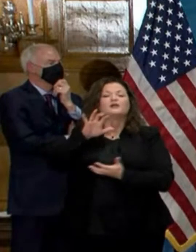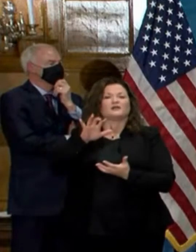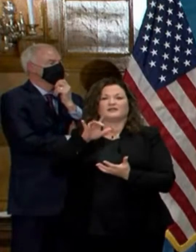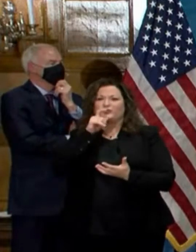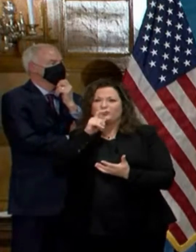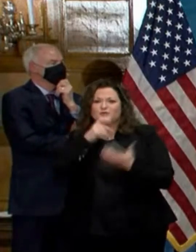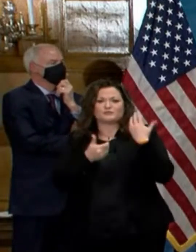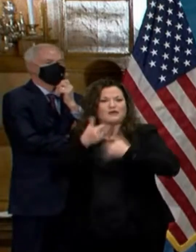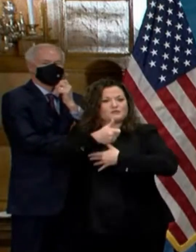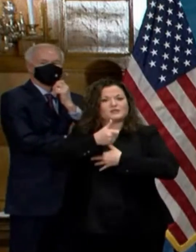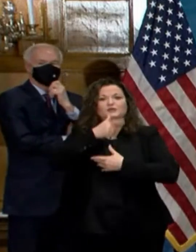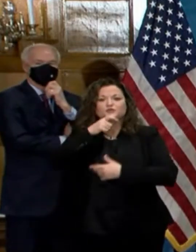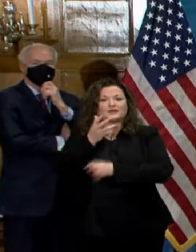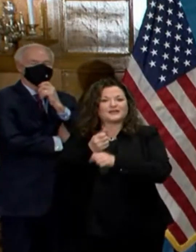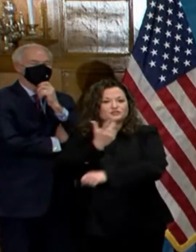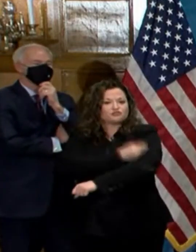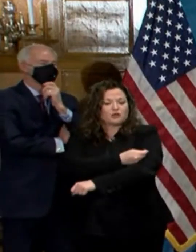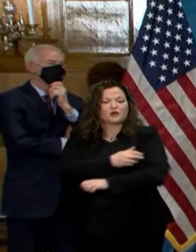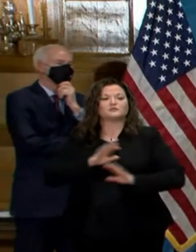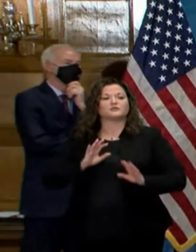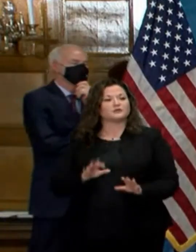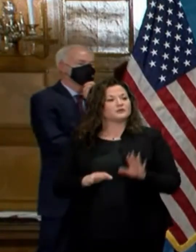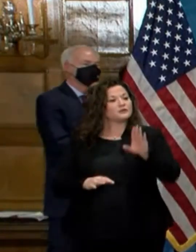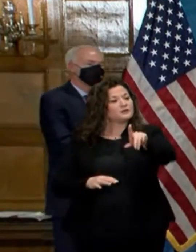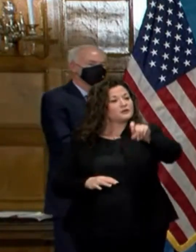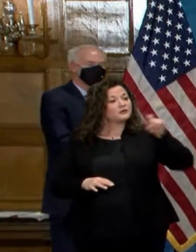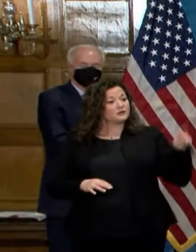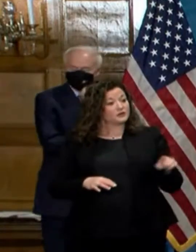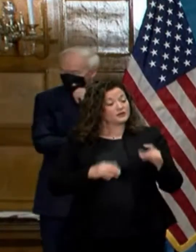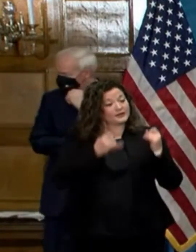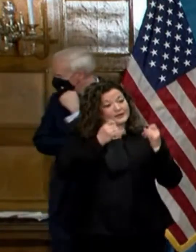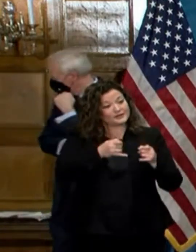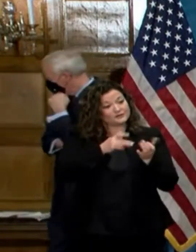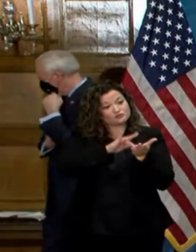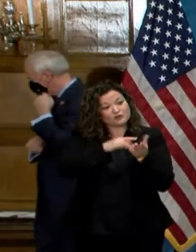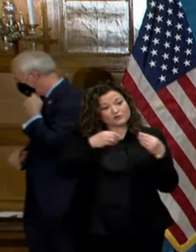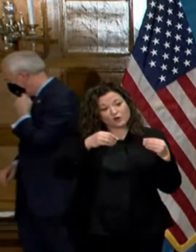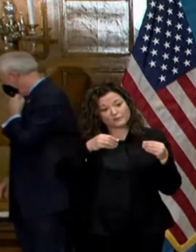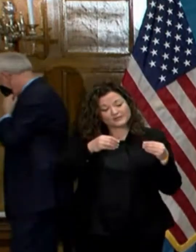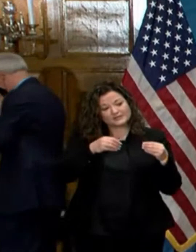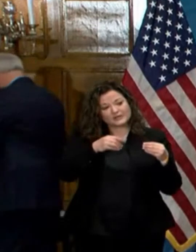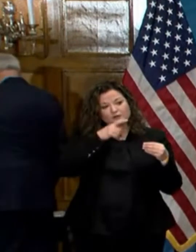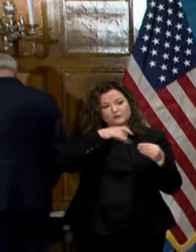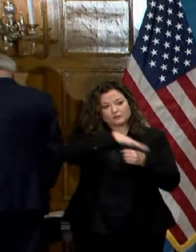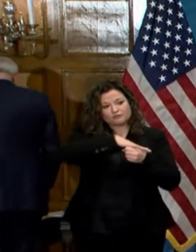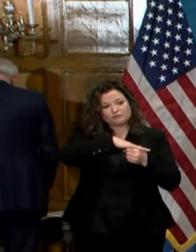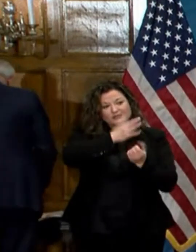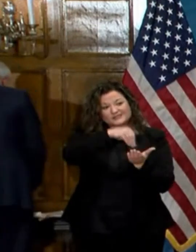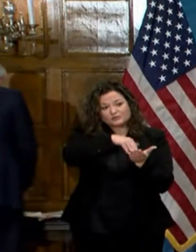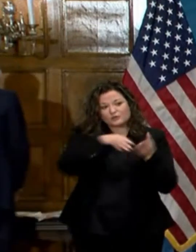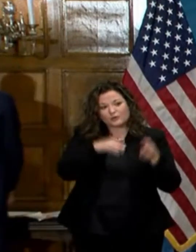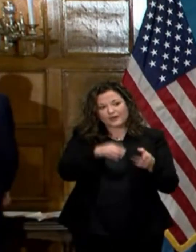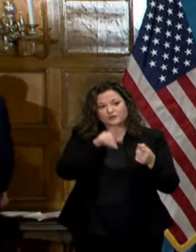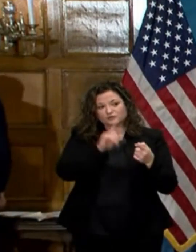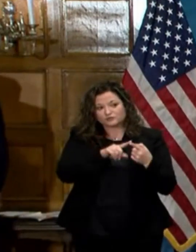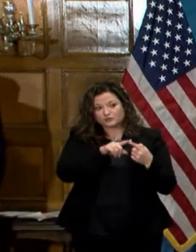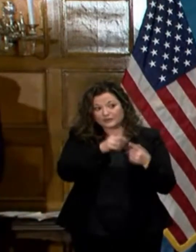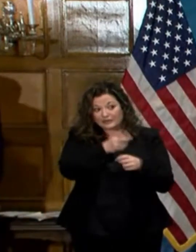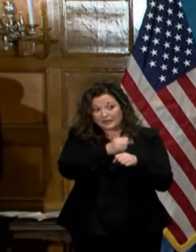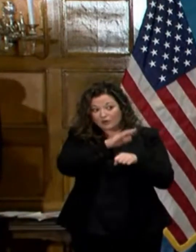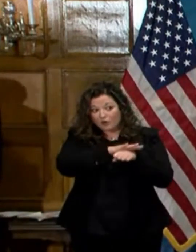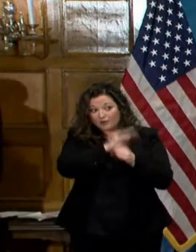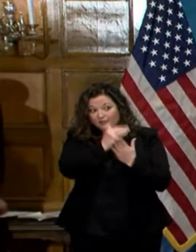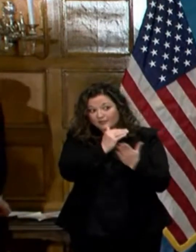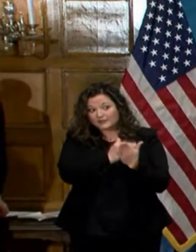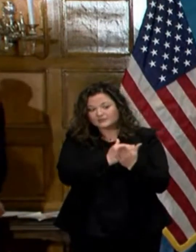going to get the shot, if that makes sense. There's not going to be a centralized way to get on the list. The way